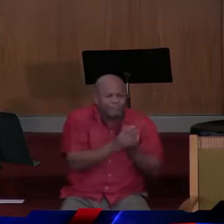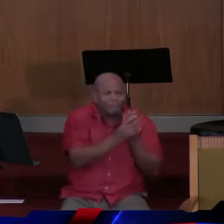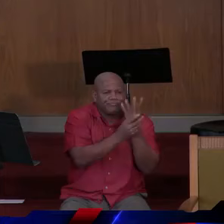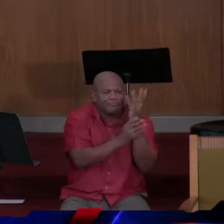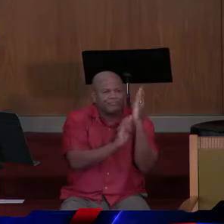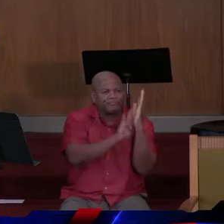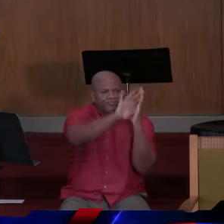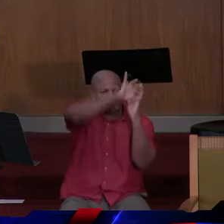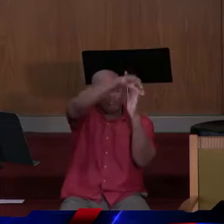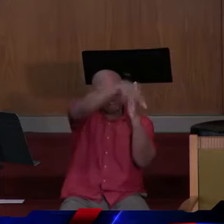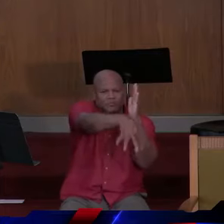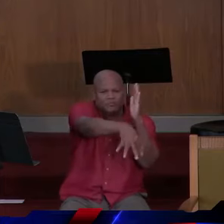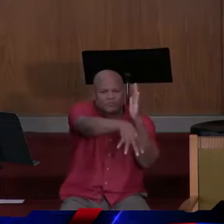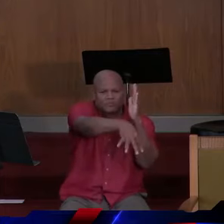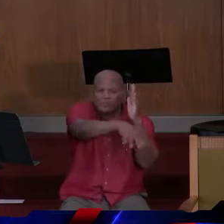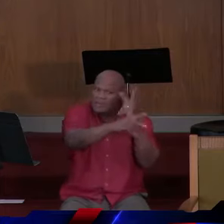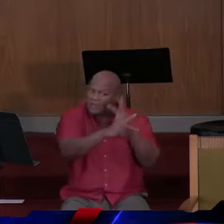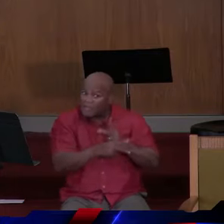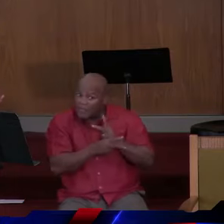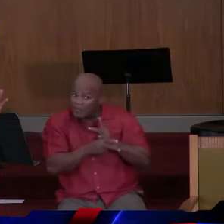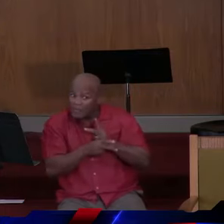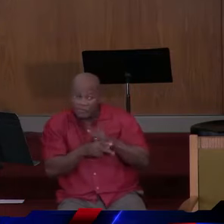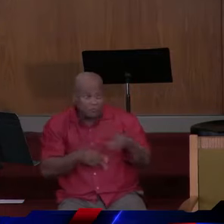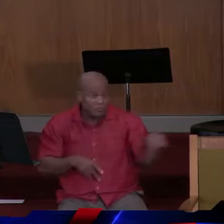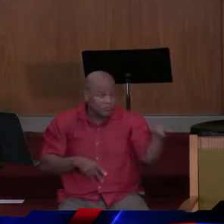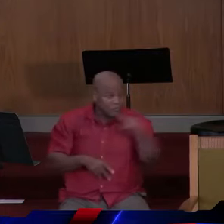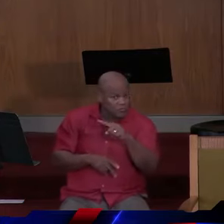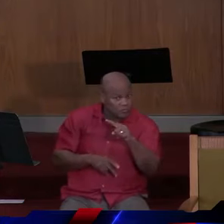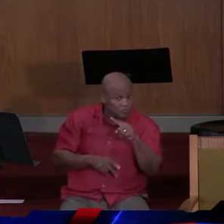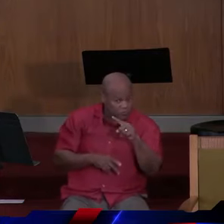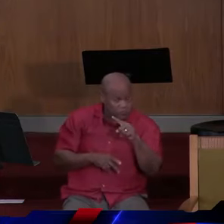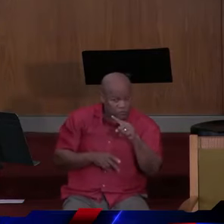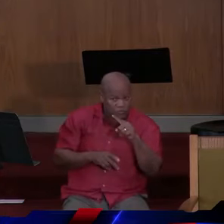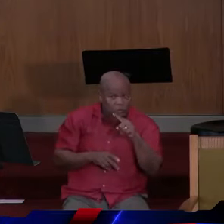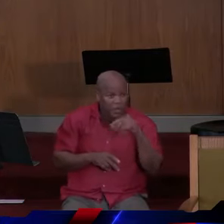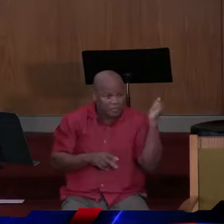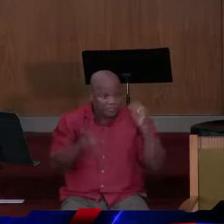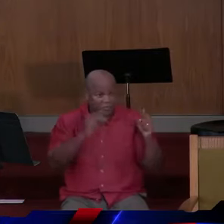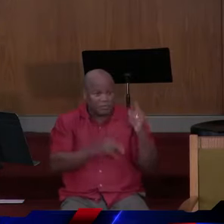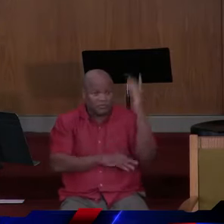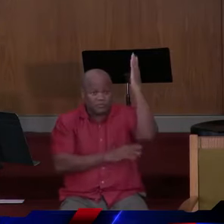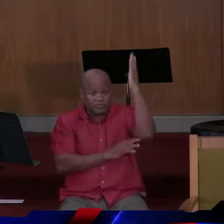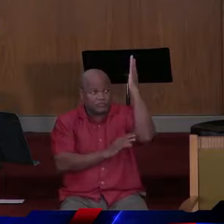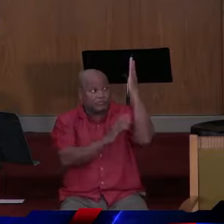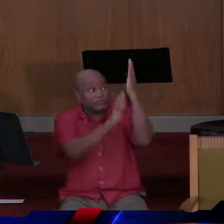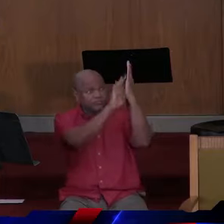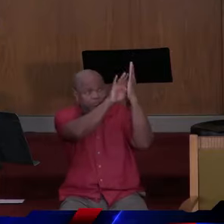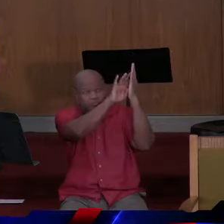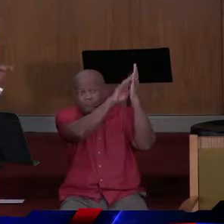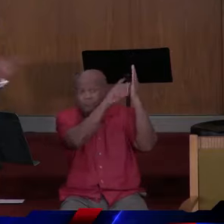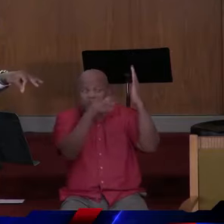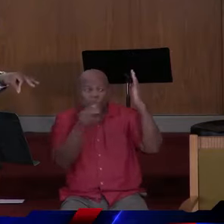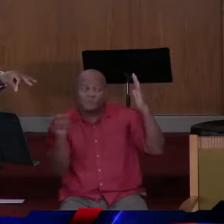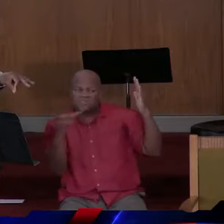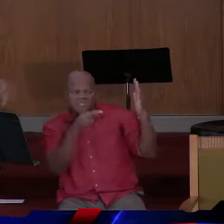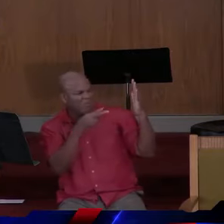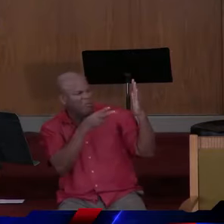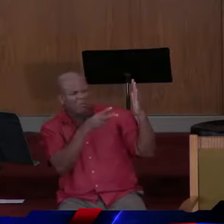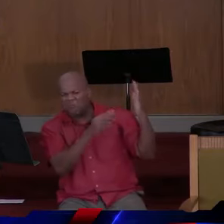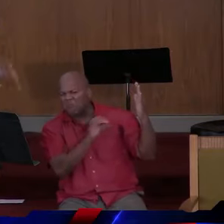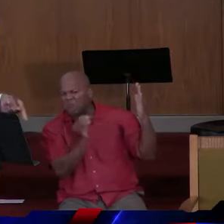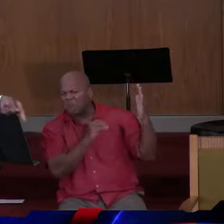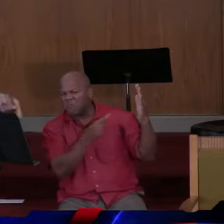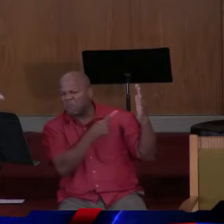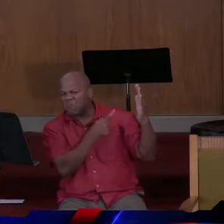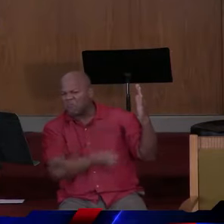you trying to look at the tree of other people's life. You don't know what season they're in. Amen. Jesus cursed the fig tree because